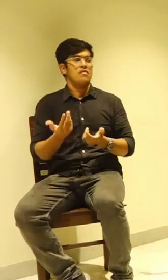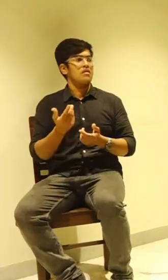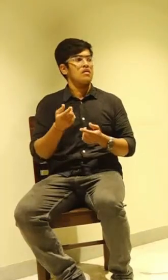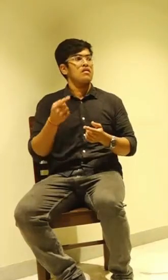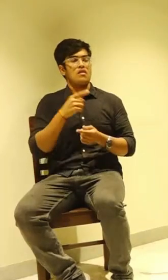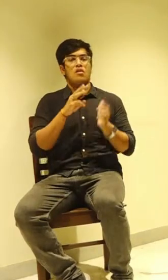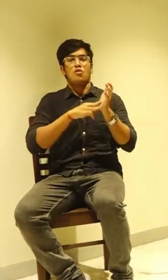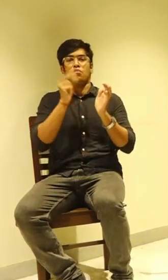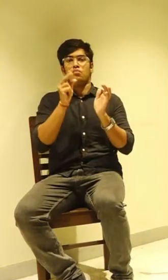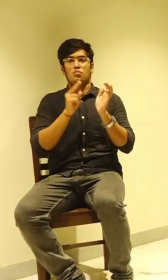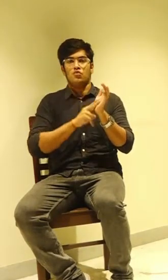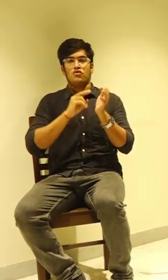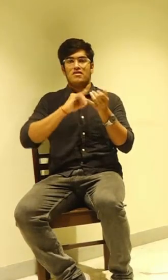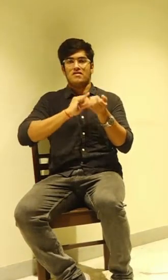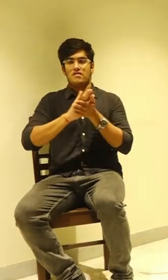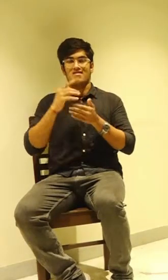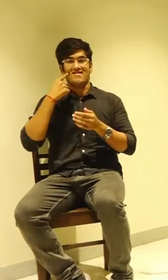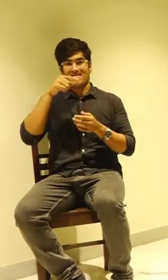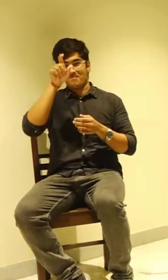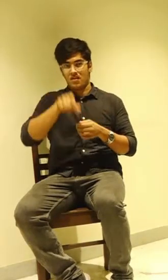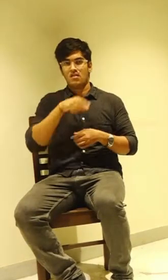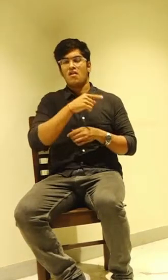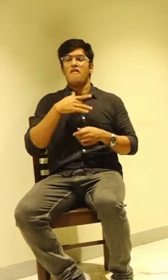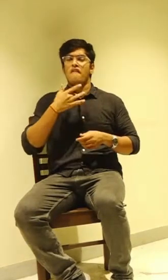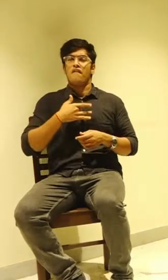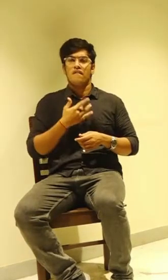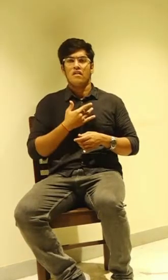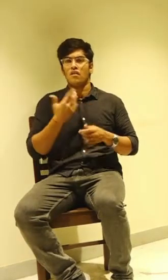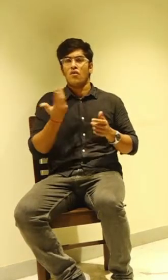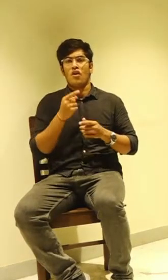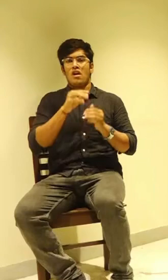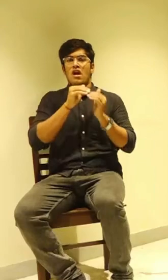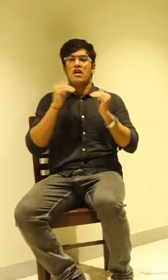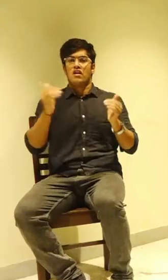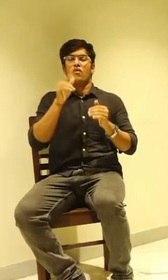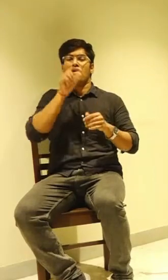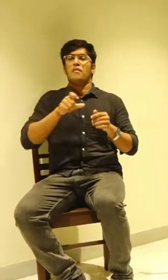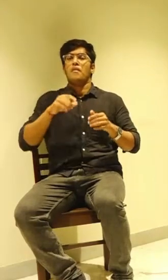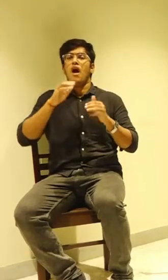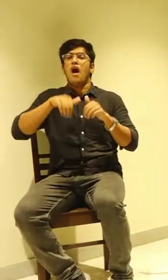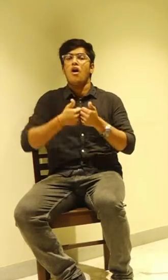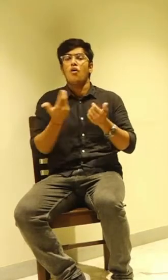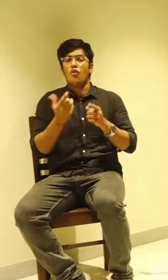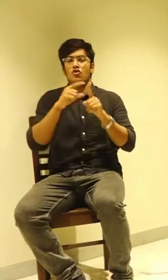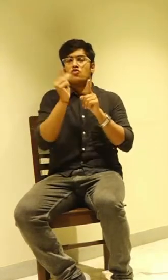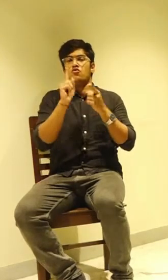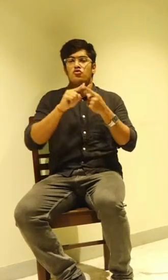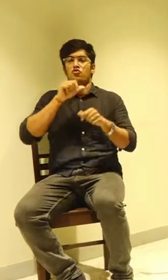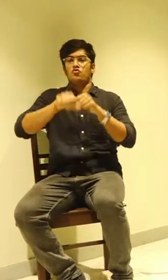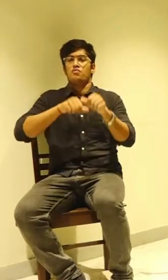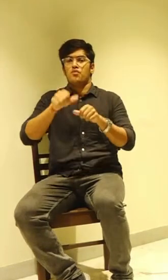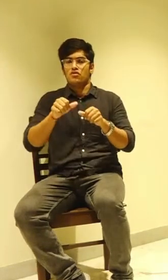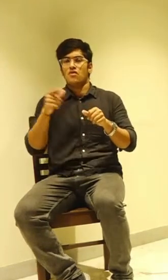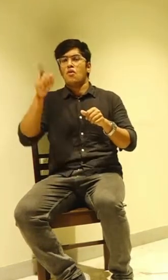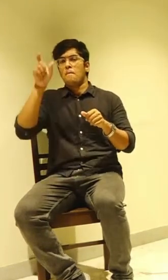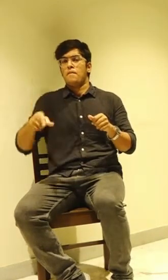to Munshi, K.M. Munshi, democracy was in fact ennobled with a due process guarantee because you would create this pathway where a citizen